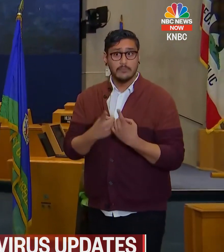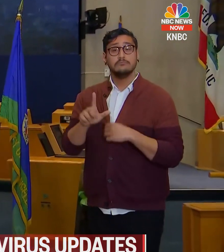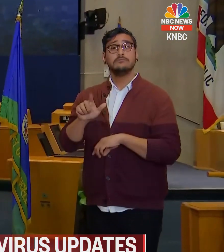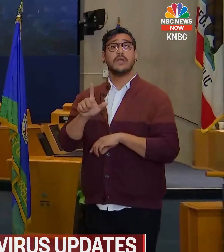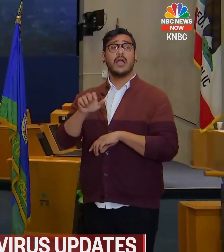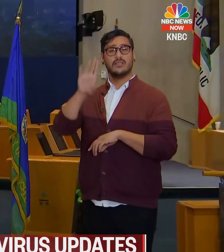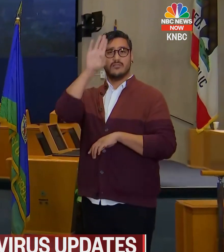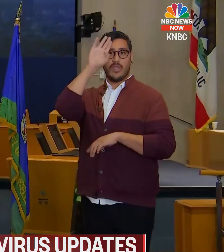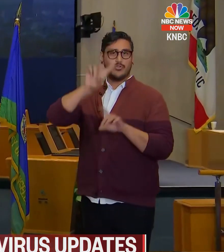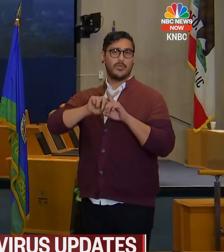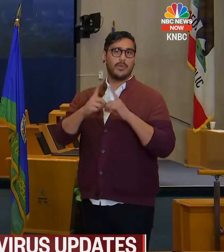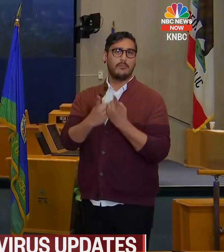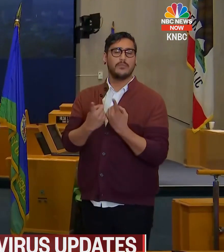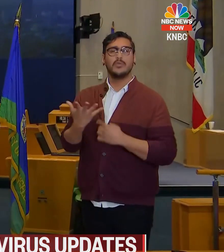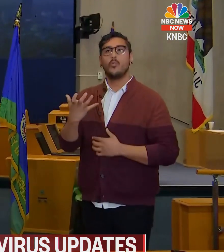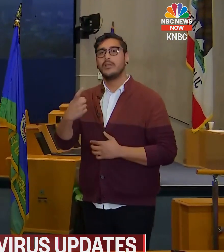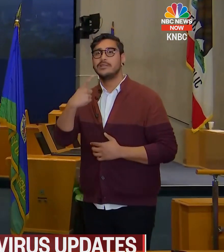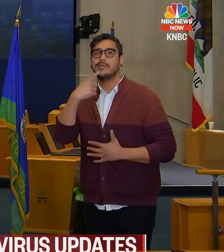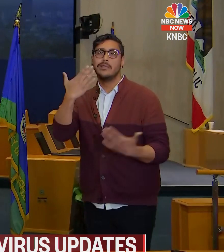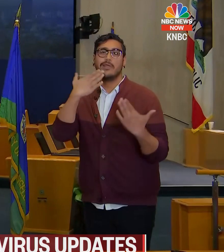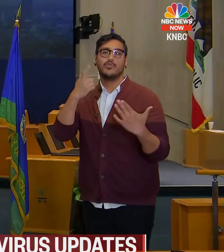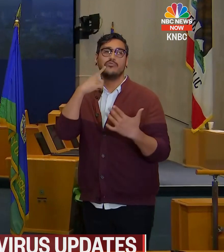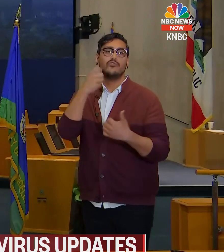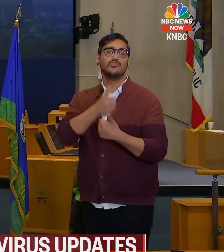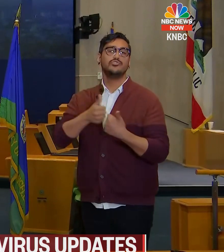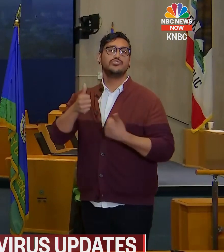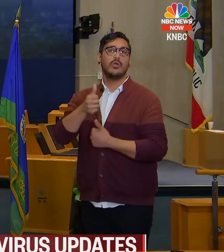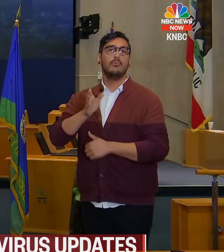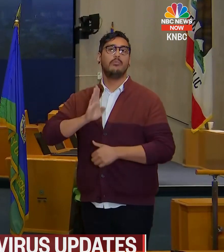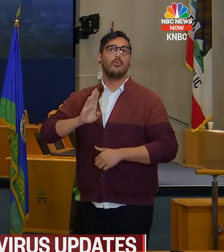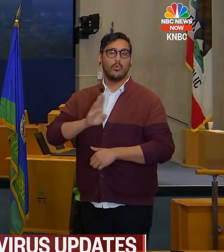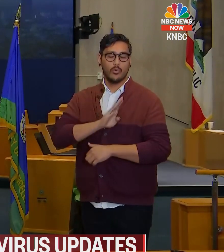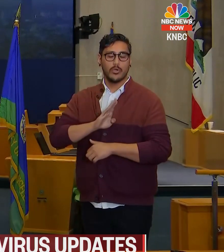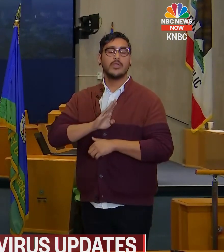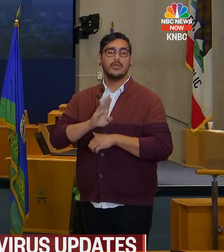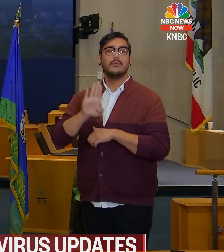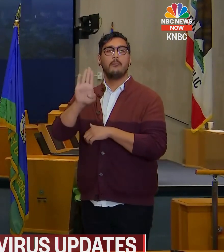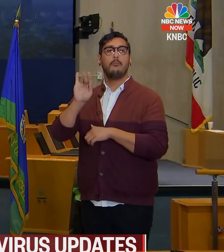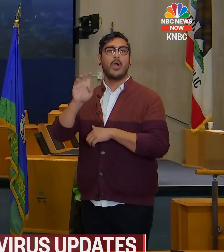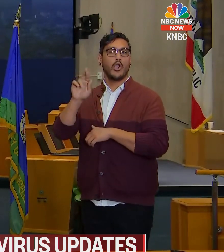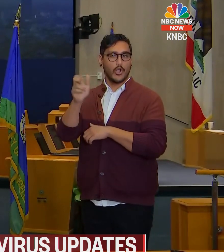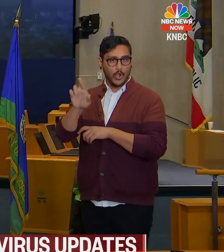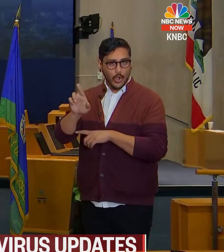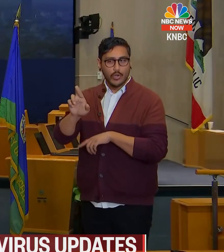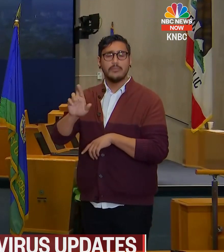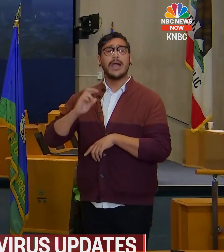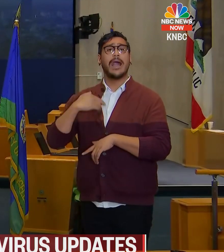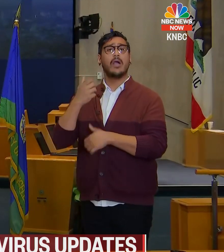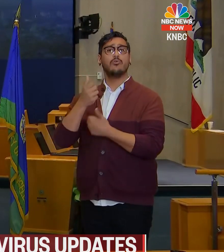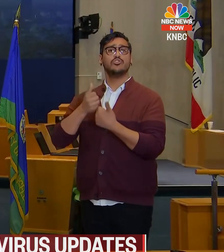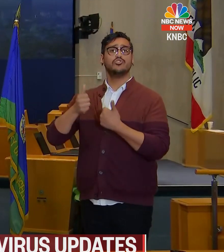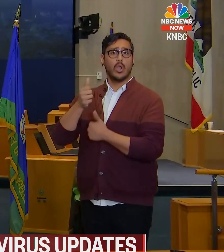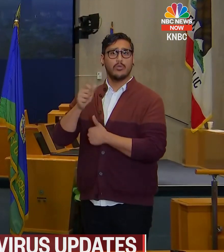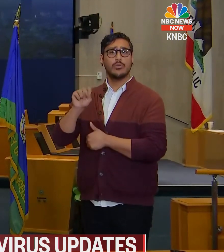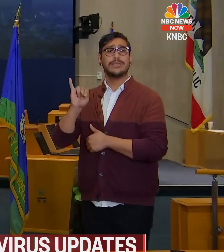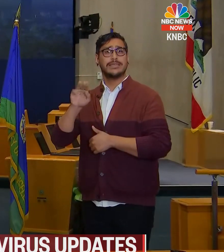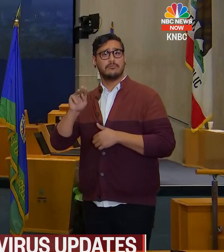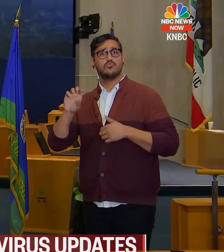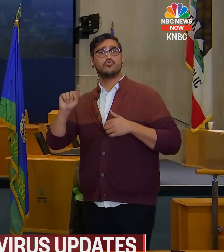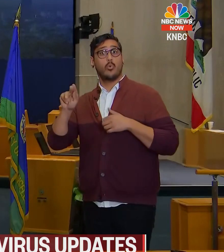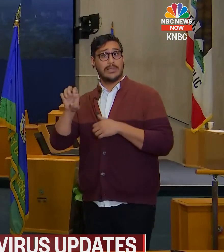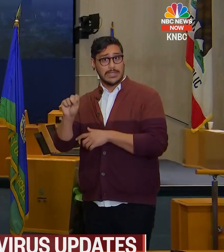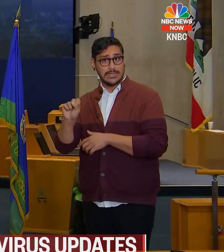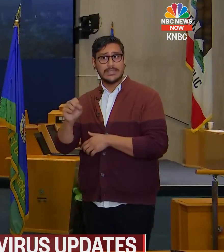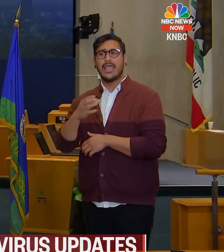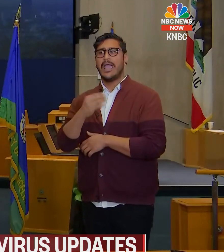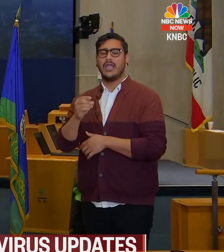Fire Department, I would like to thank our Chair of the Board of Supervisors, Captain Barger, our Chair Pro Tem, Hilda Solis,